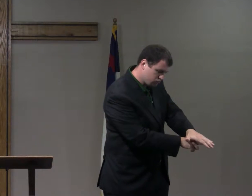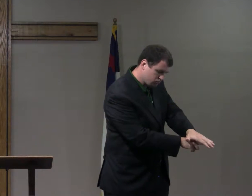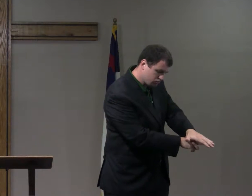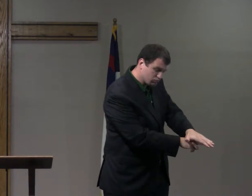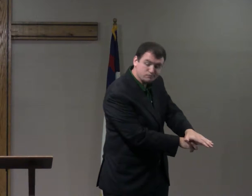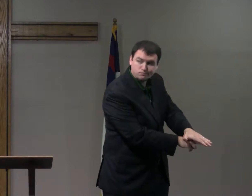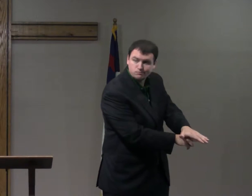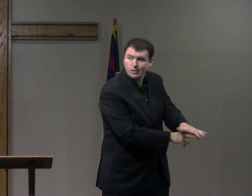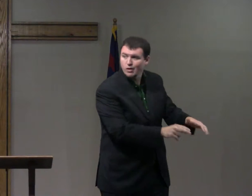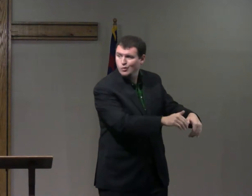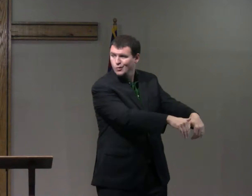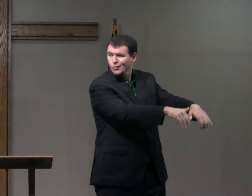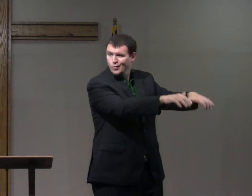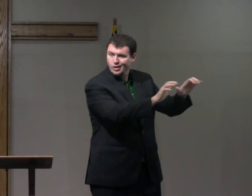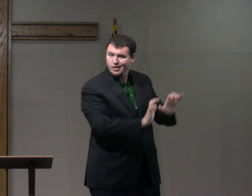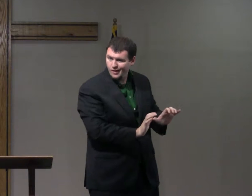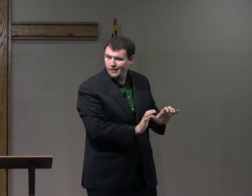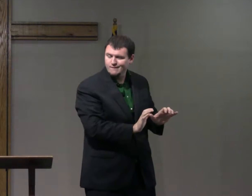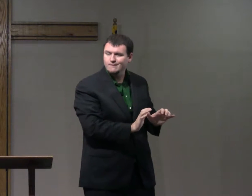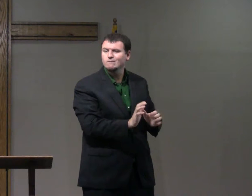After Jesus died, we buried him.